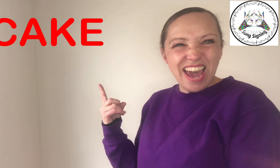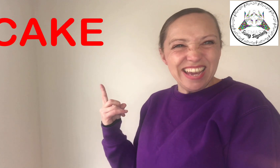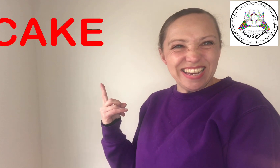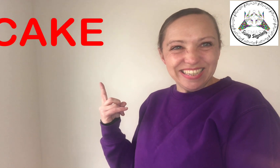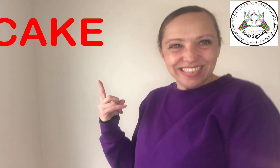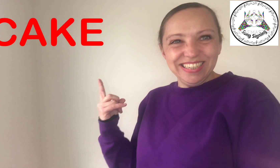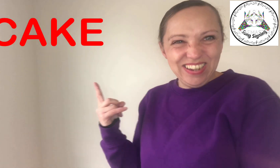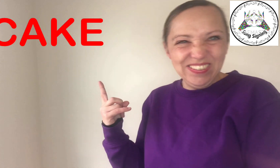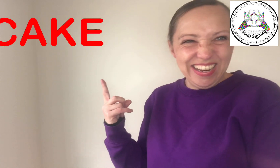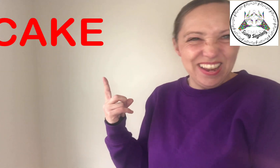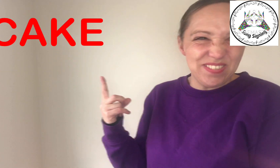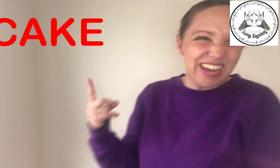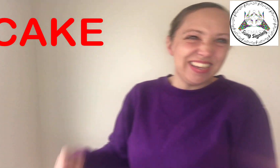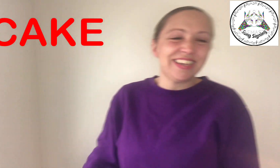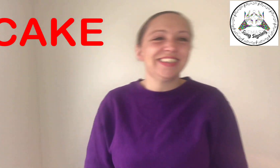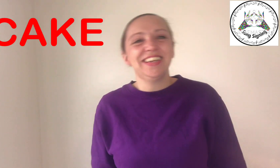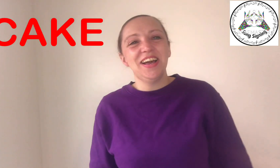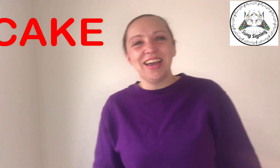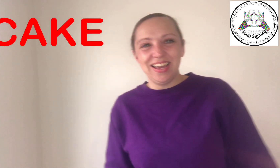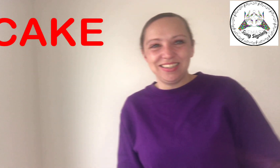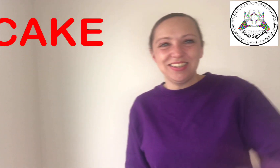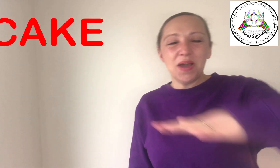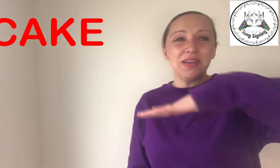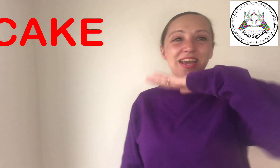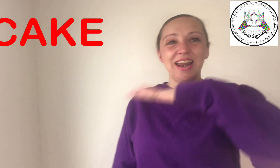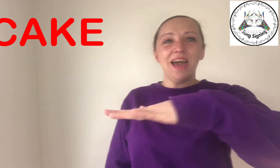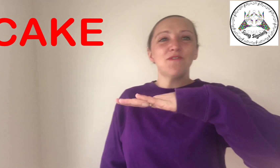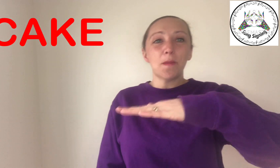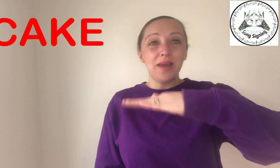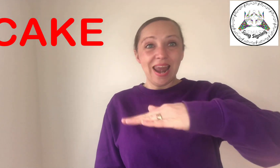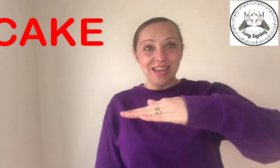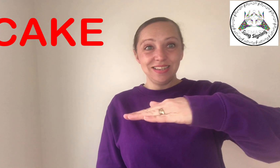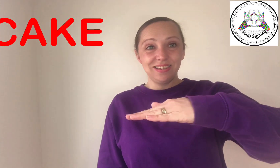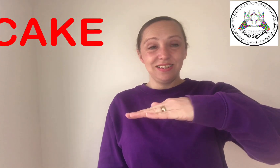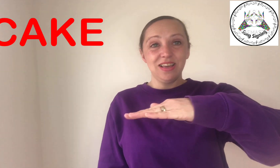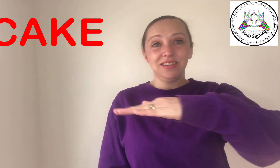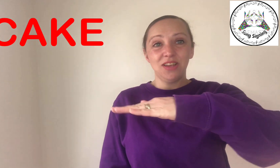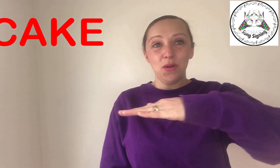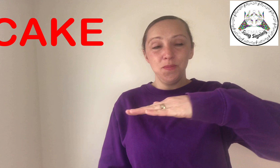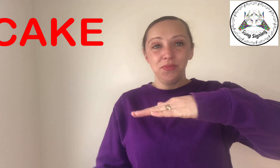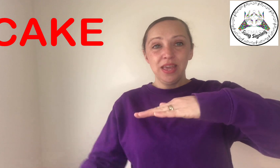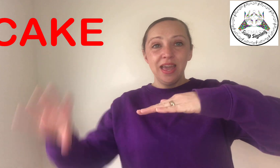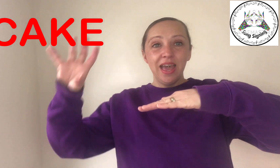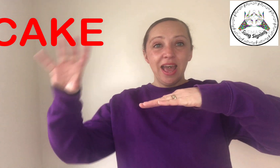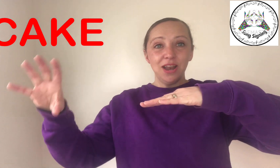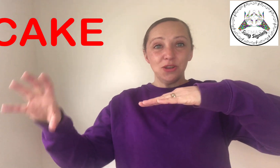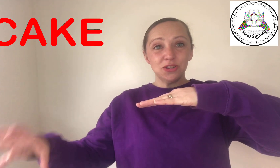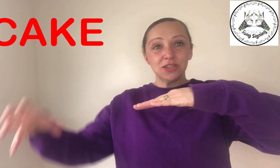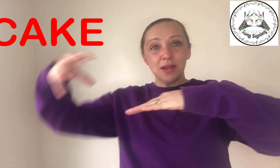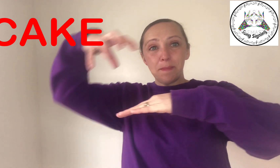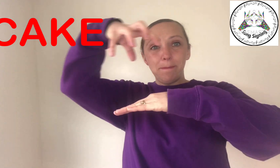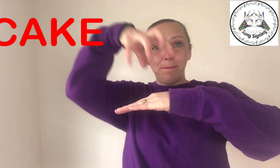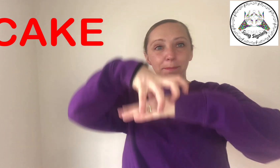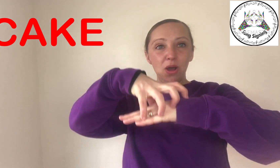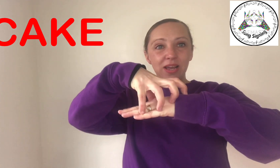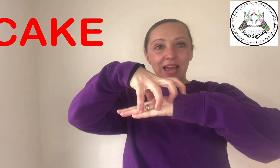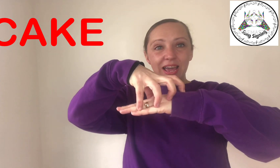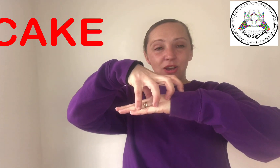Cake. Oh, I love cake. Okay, so you're gonna have your plate like so, and you're just gonna plonk a cake on